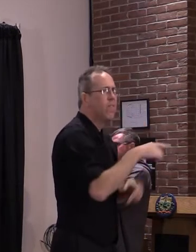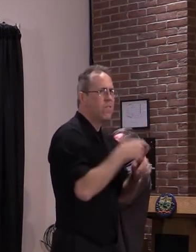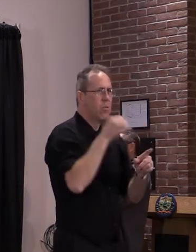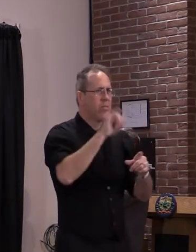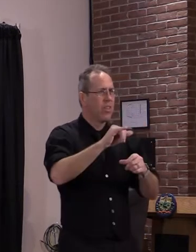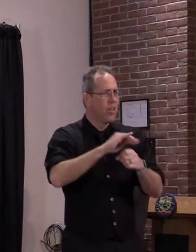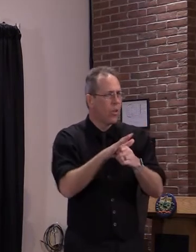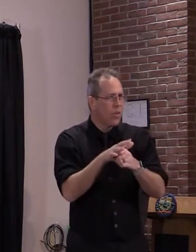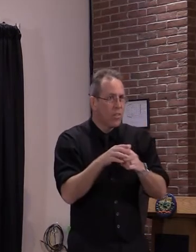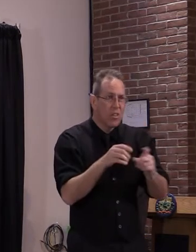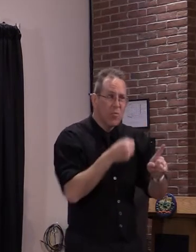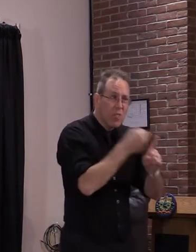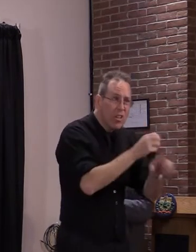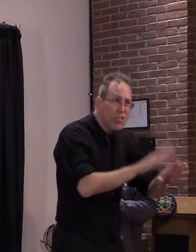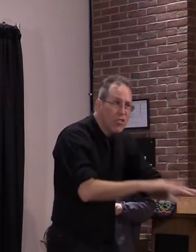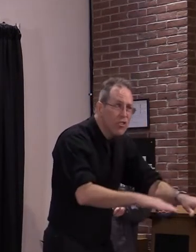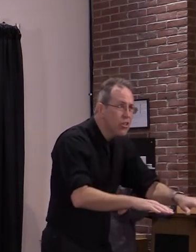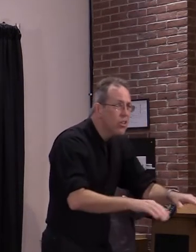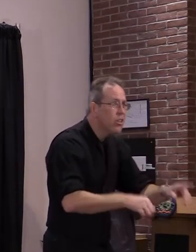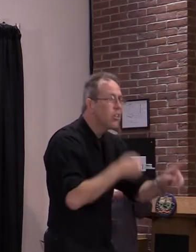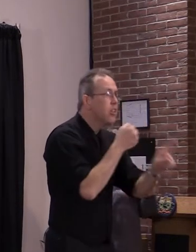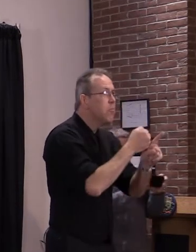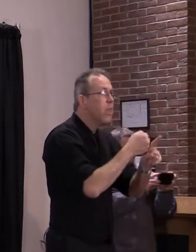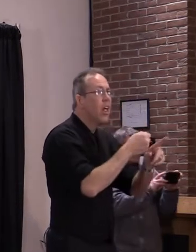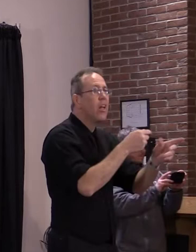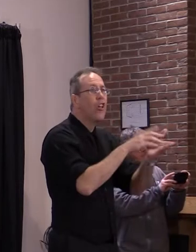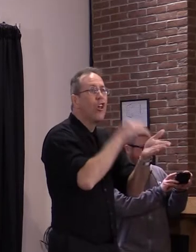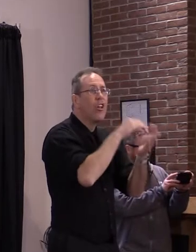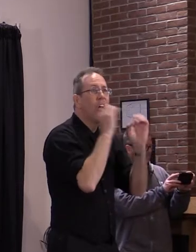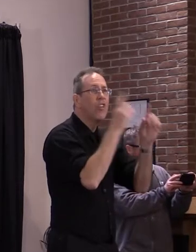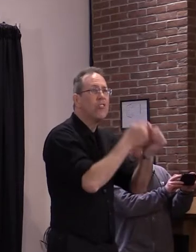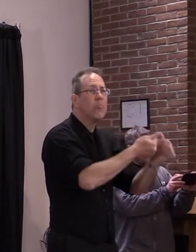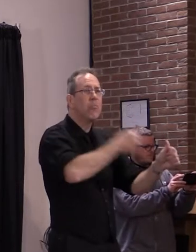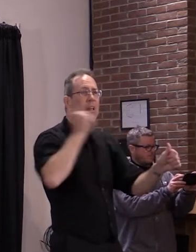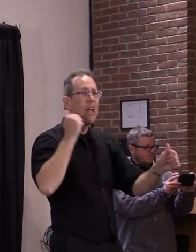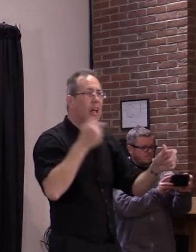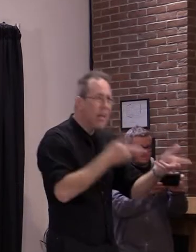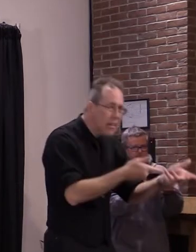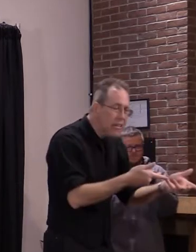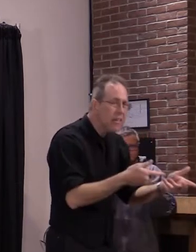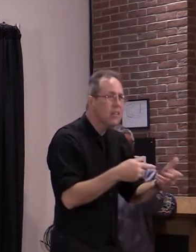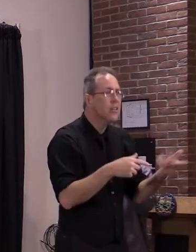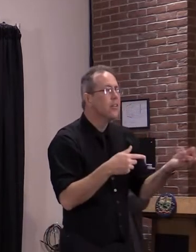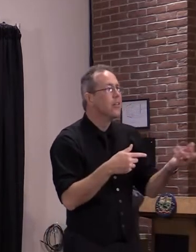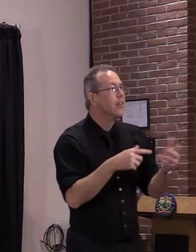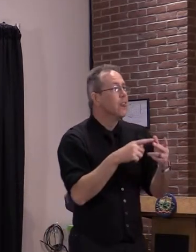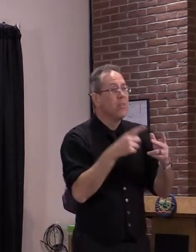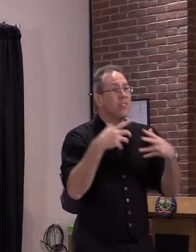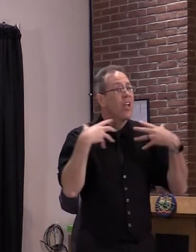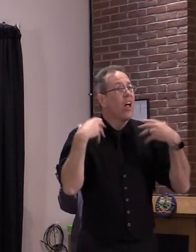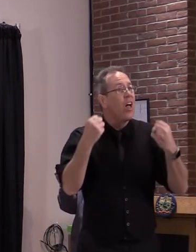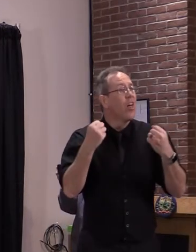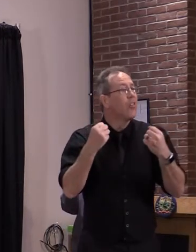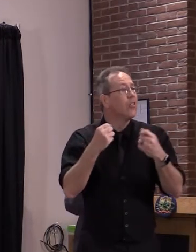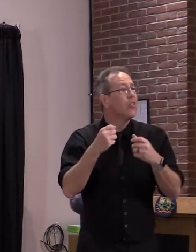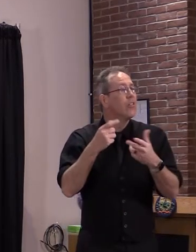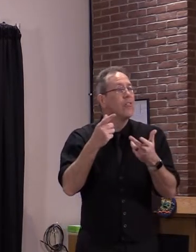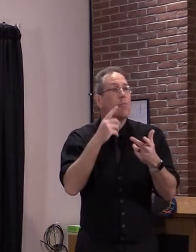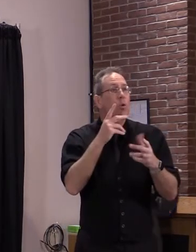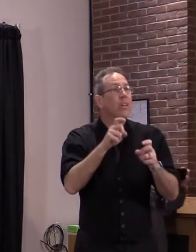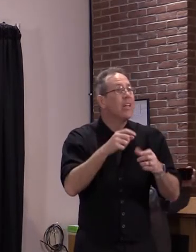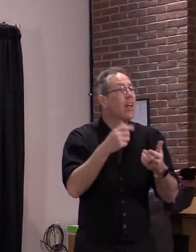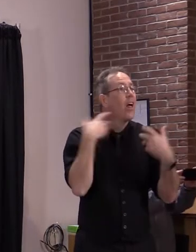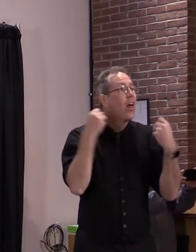many times. Also impacts on our overall health, on our overall health habits and lifestyle